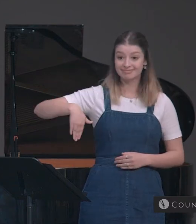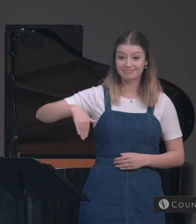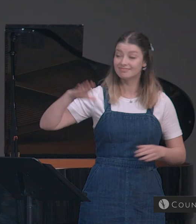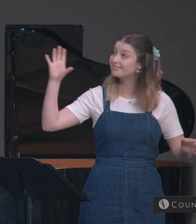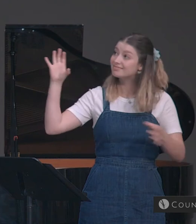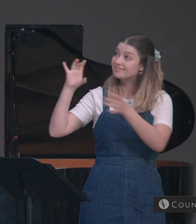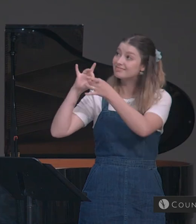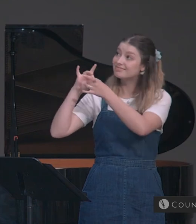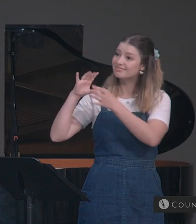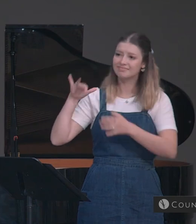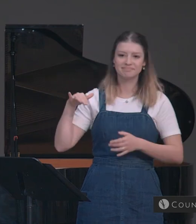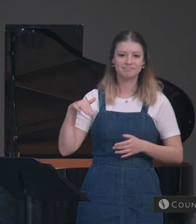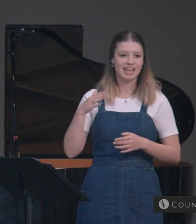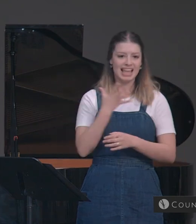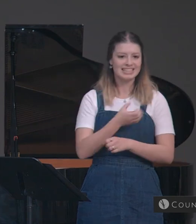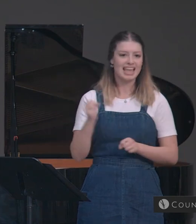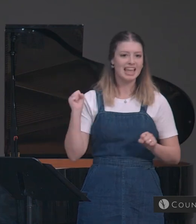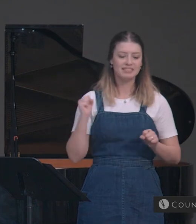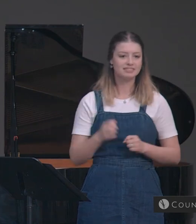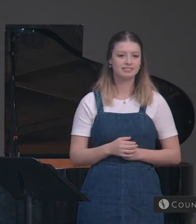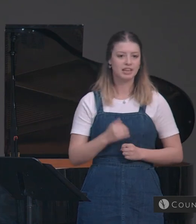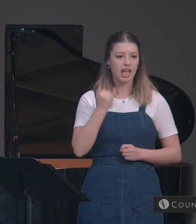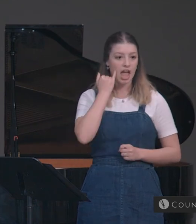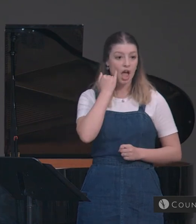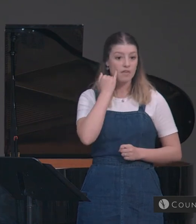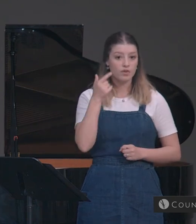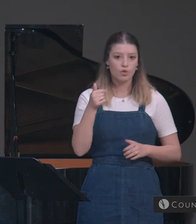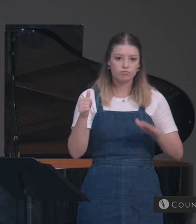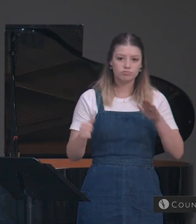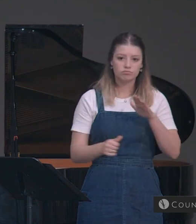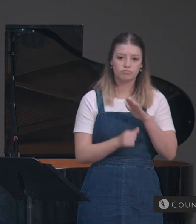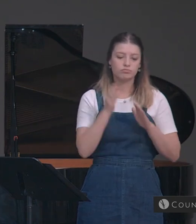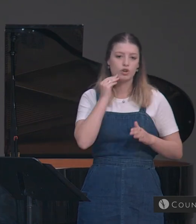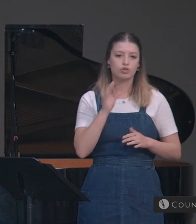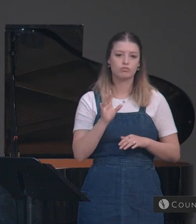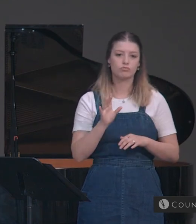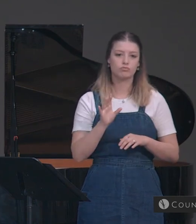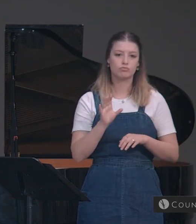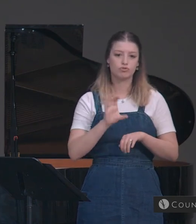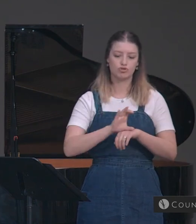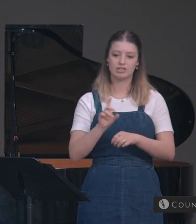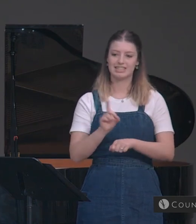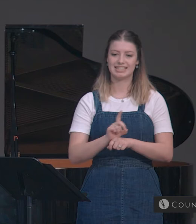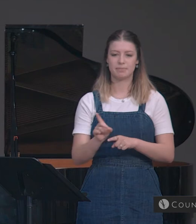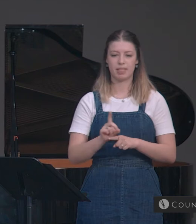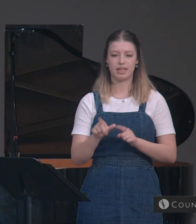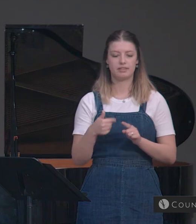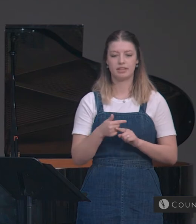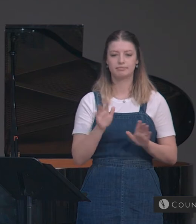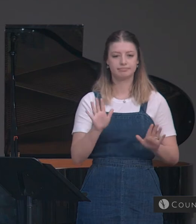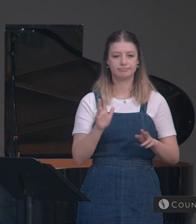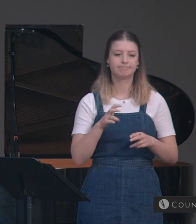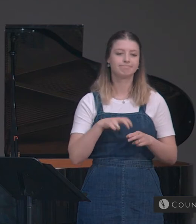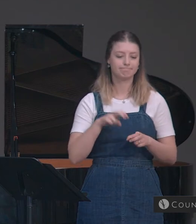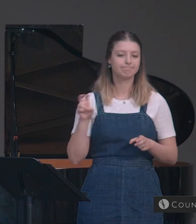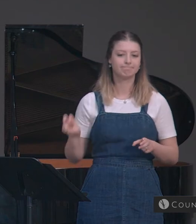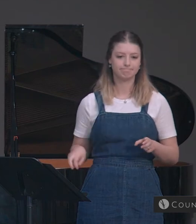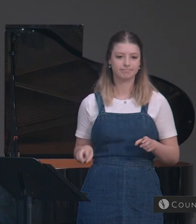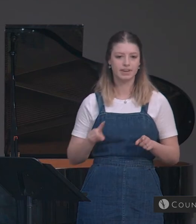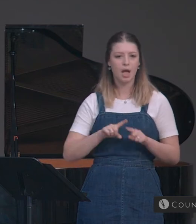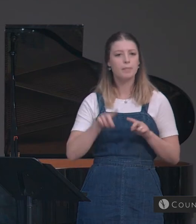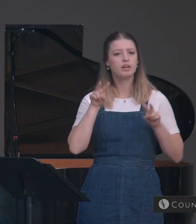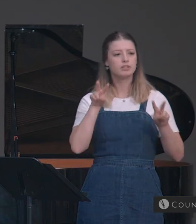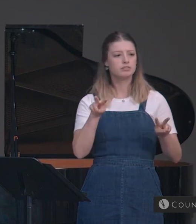into a relationship with Christ or you're under church discipline, I would ask that you not participate, but that you would consider